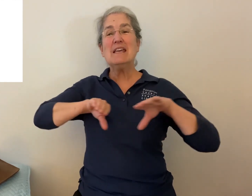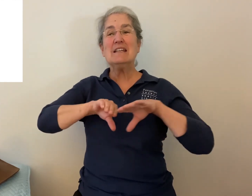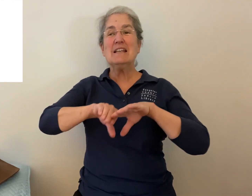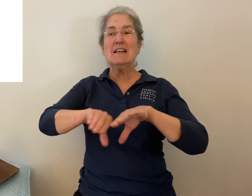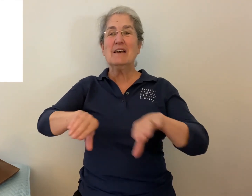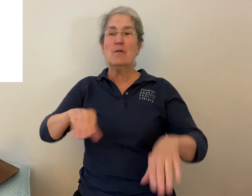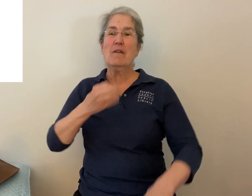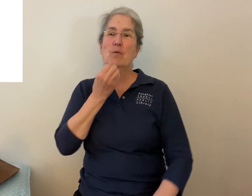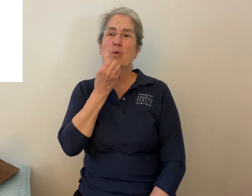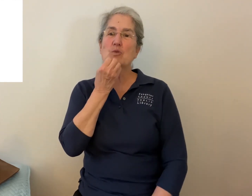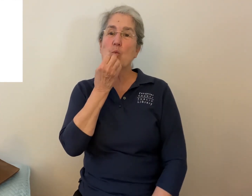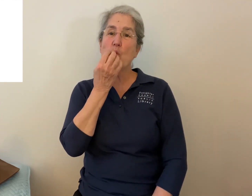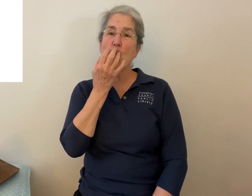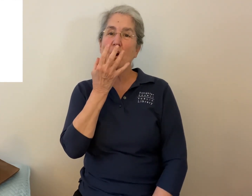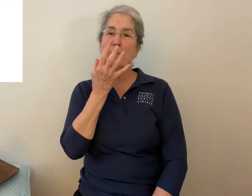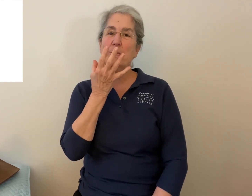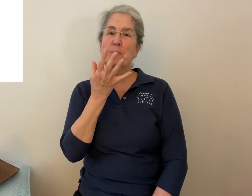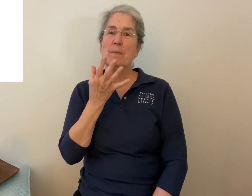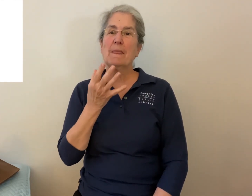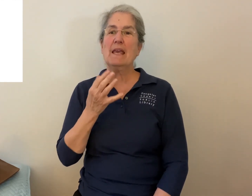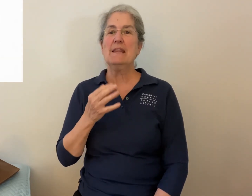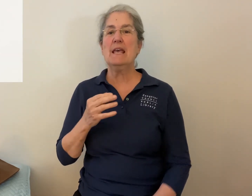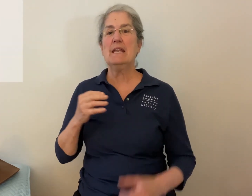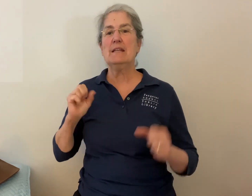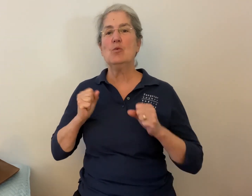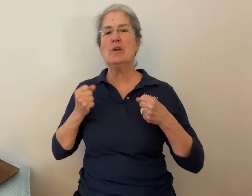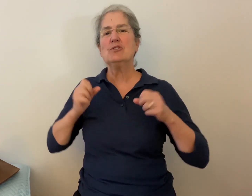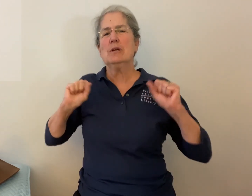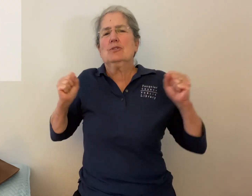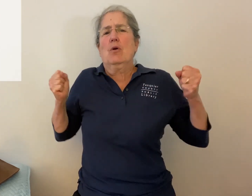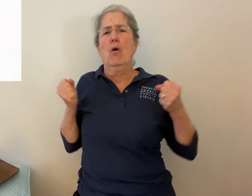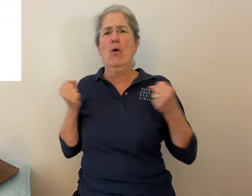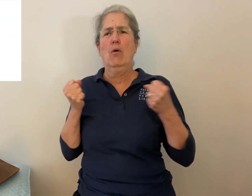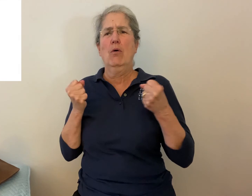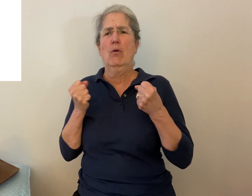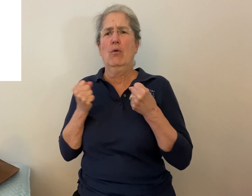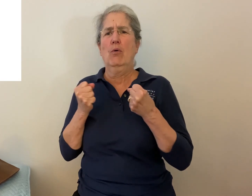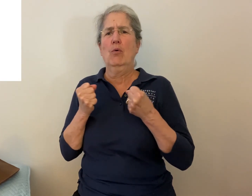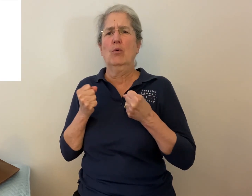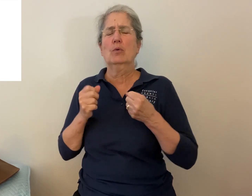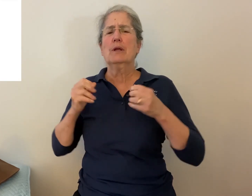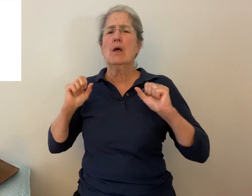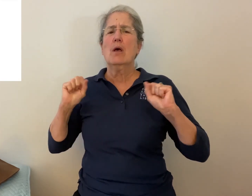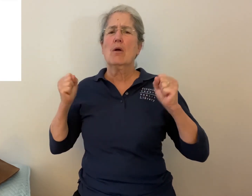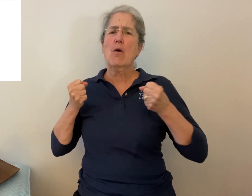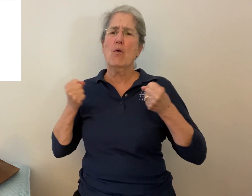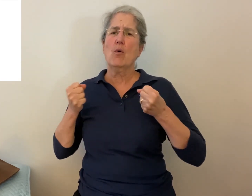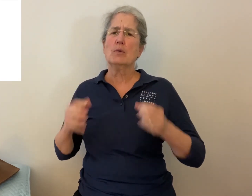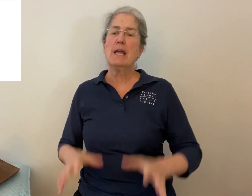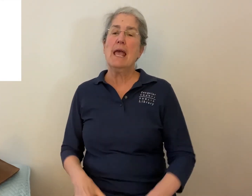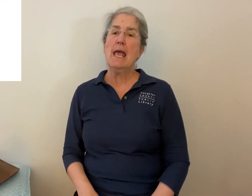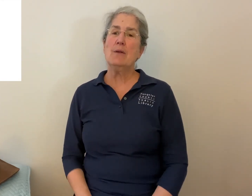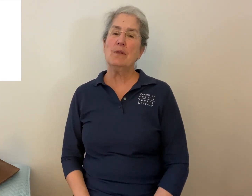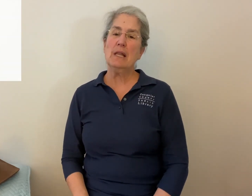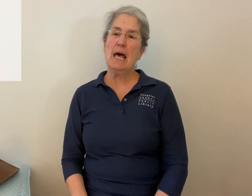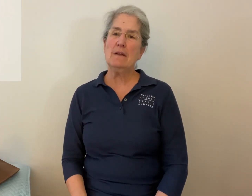swimming if it was warm. And then in the winter, it's cold, cold. And with a lot of